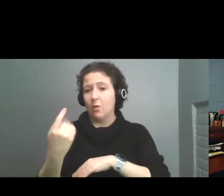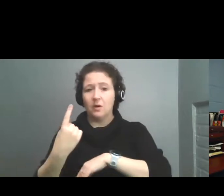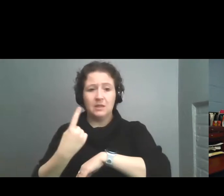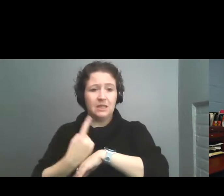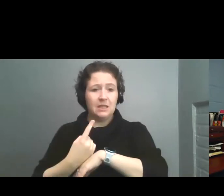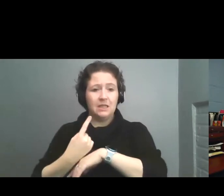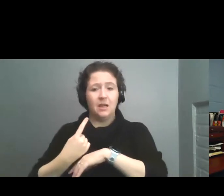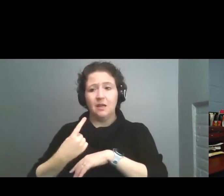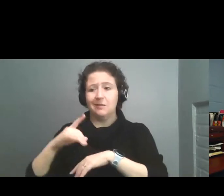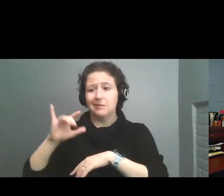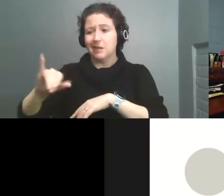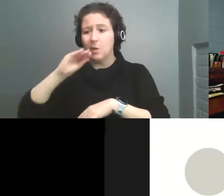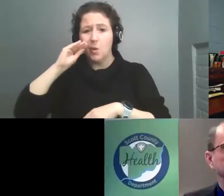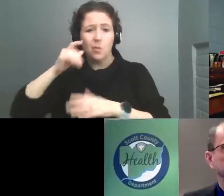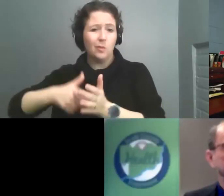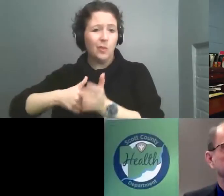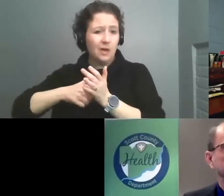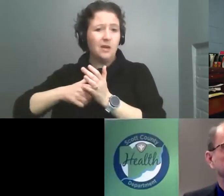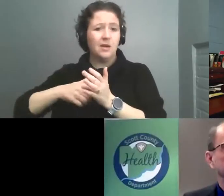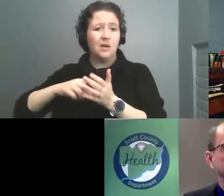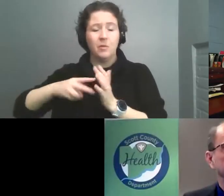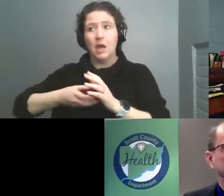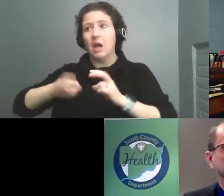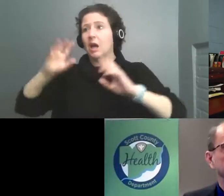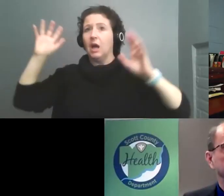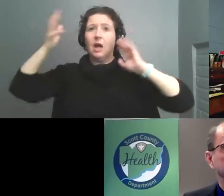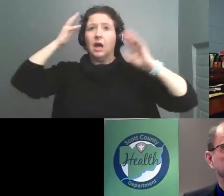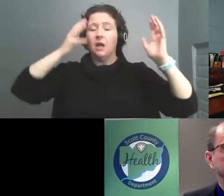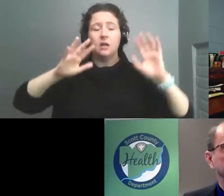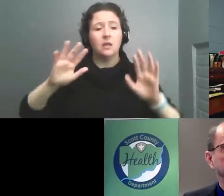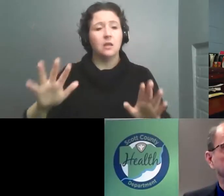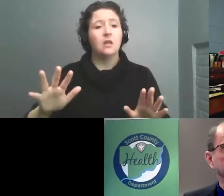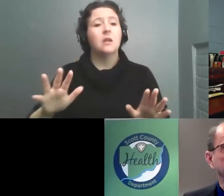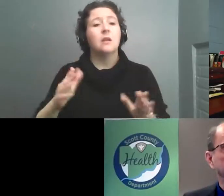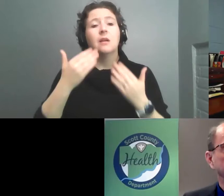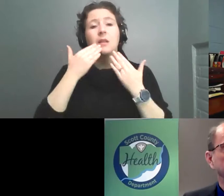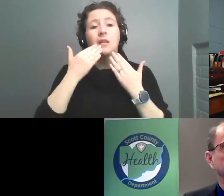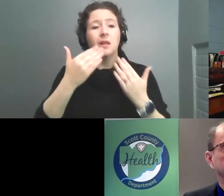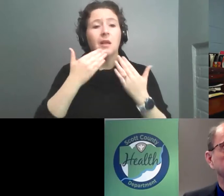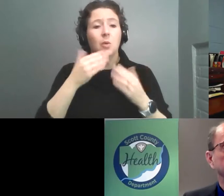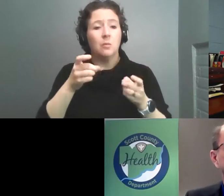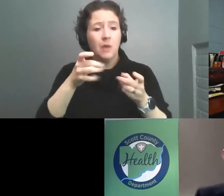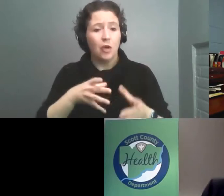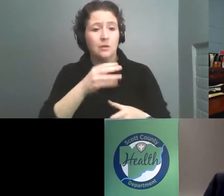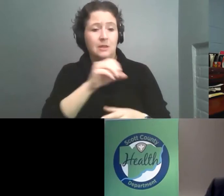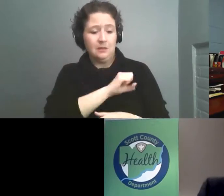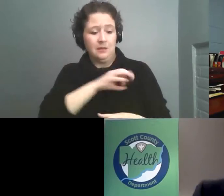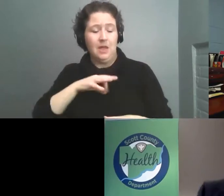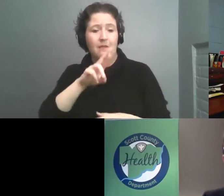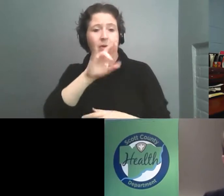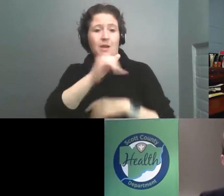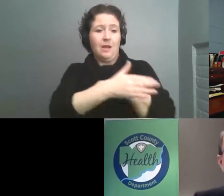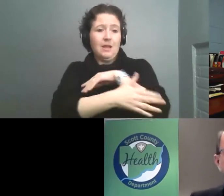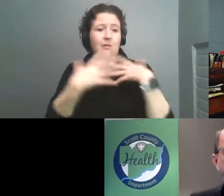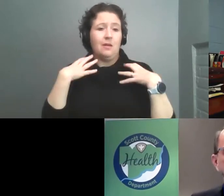you. As I said earlier, I also acknowledge and thank the managers and staff of Rock Island County Health Department for their hard